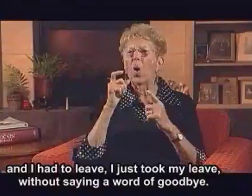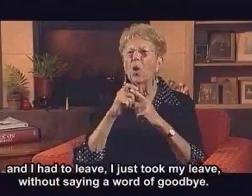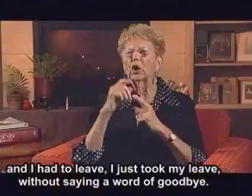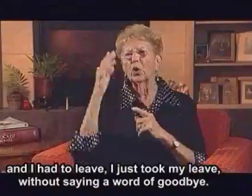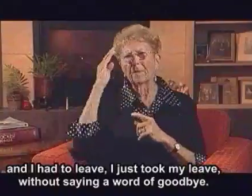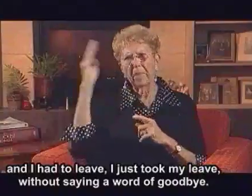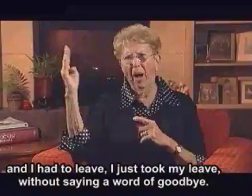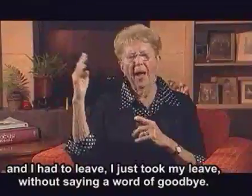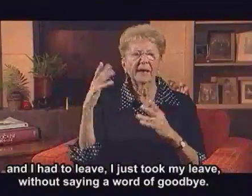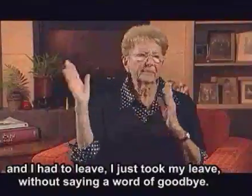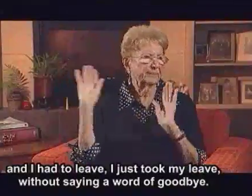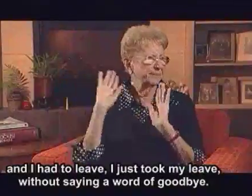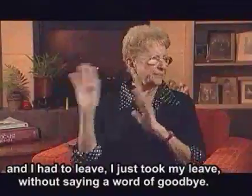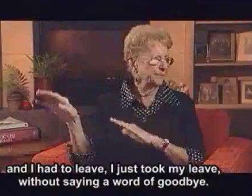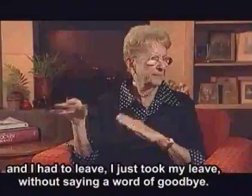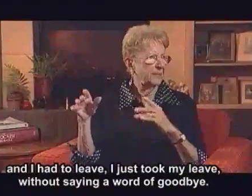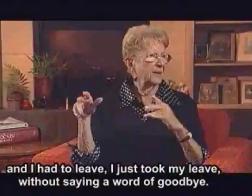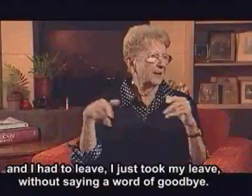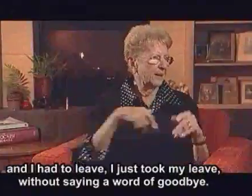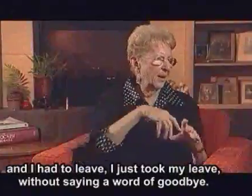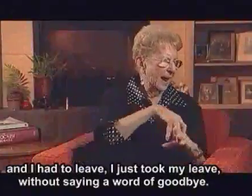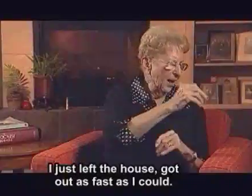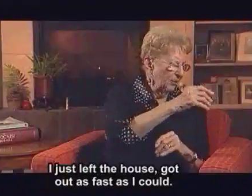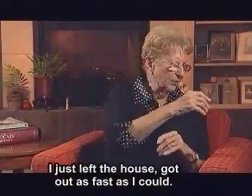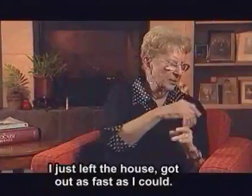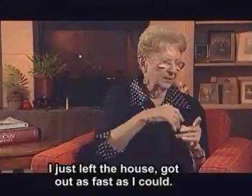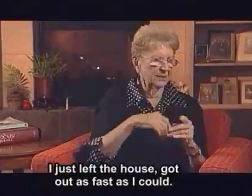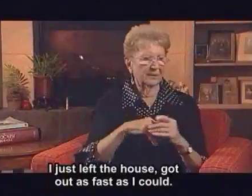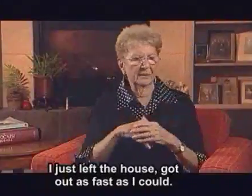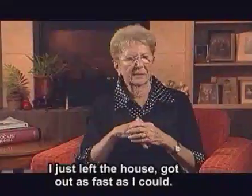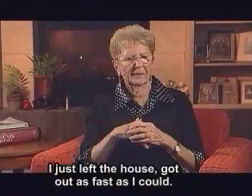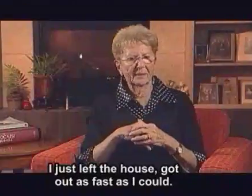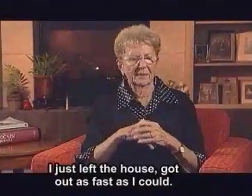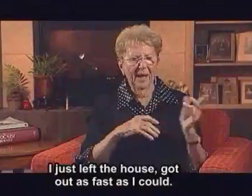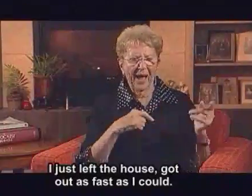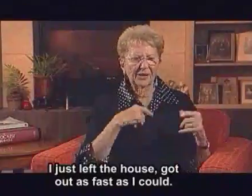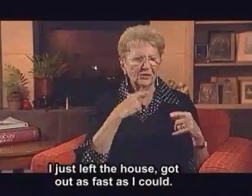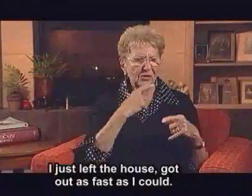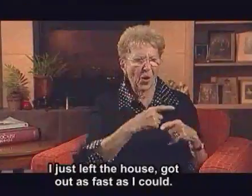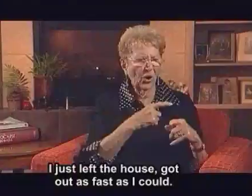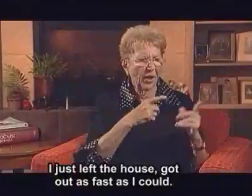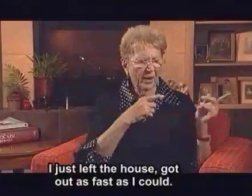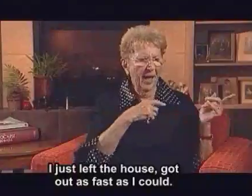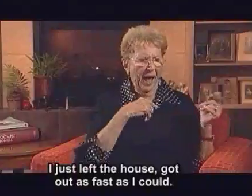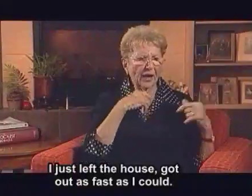leave without saying a word of goodbye. I just left the house, got out as fast as I could.